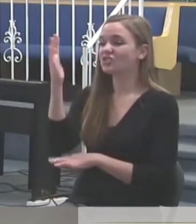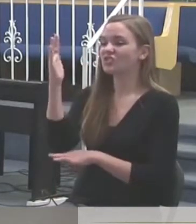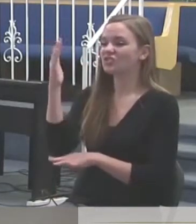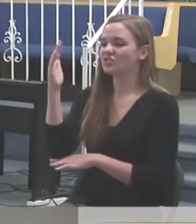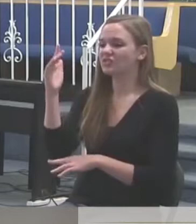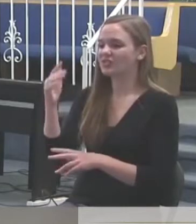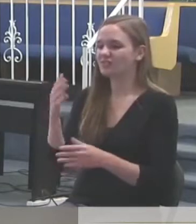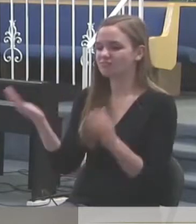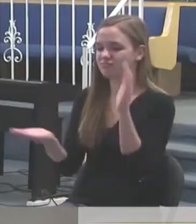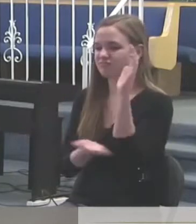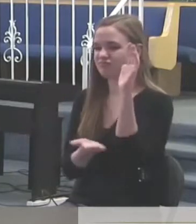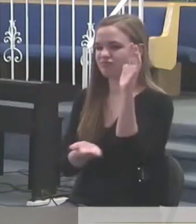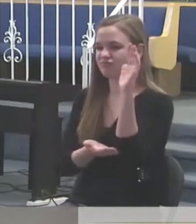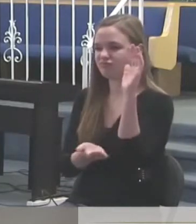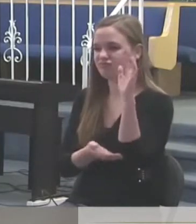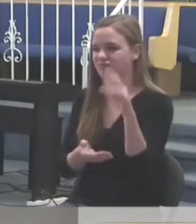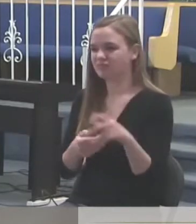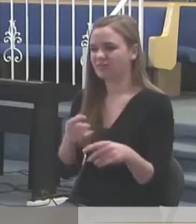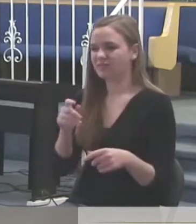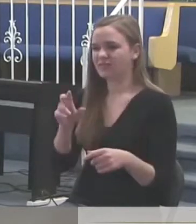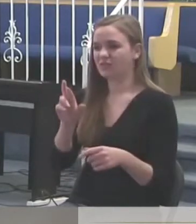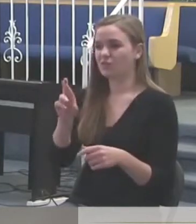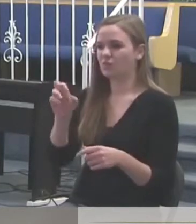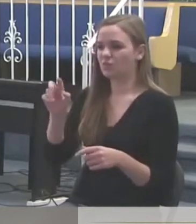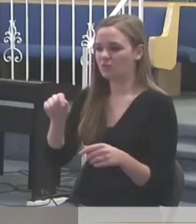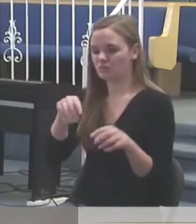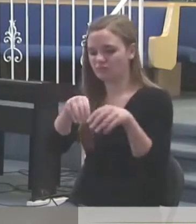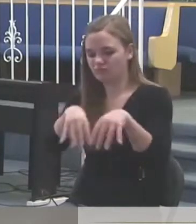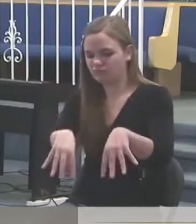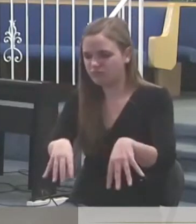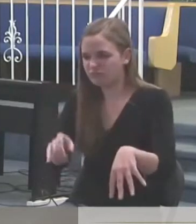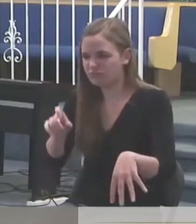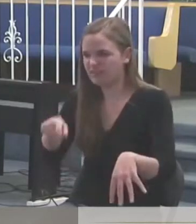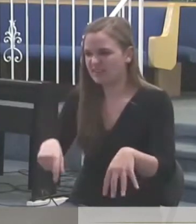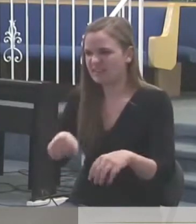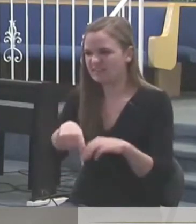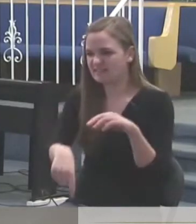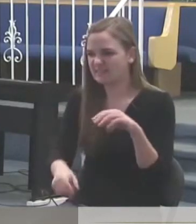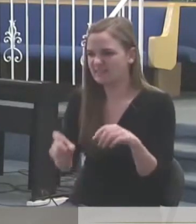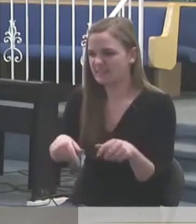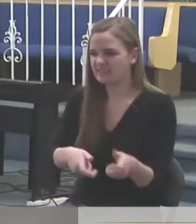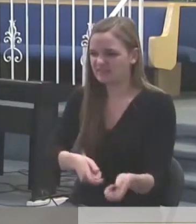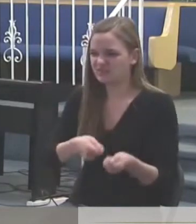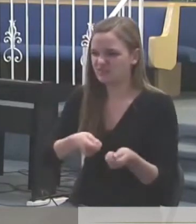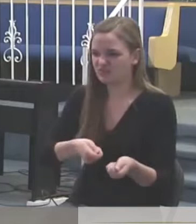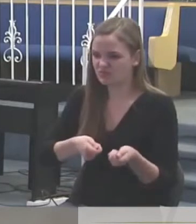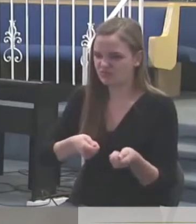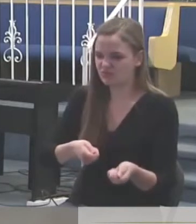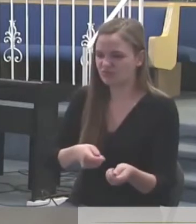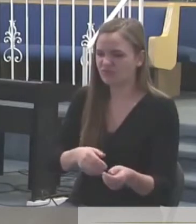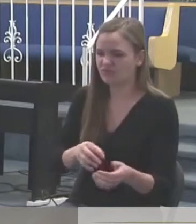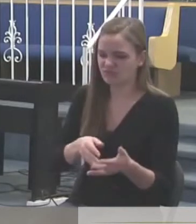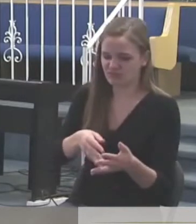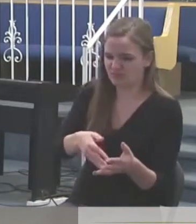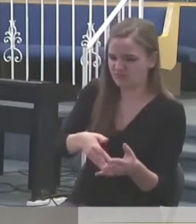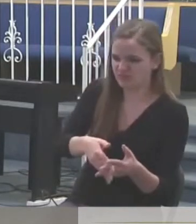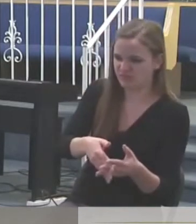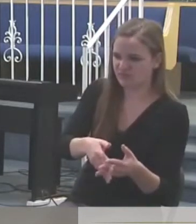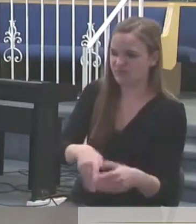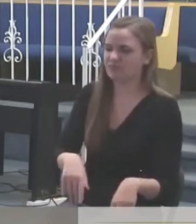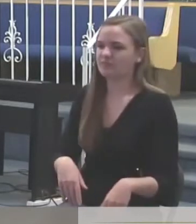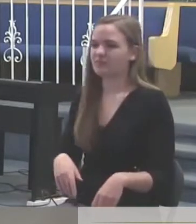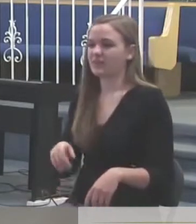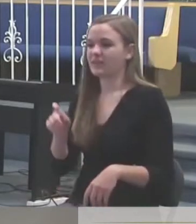root. No. Had to dig all around it, and we were just bumping up against it. That root was holding on. It wasn't coming up out of there. All you could do was